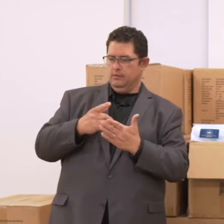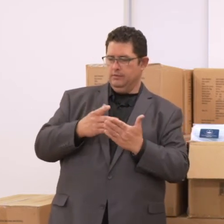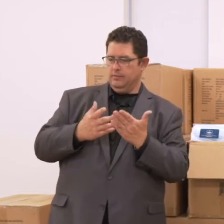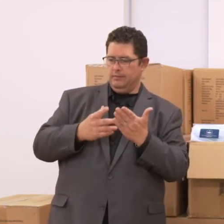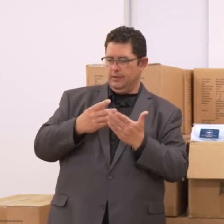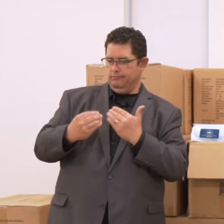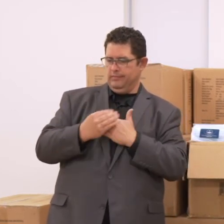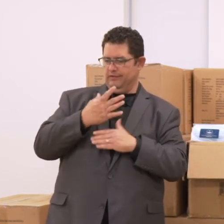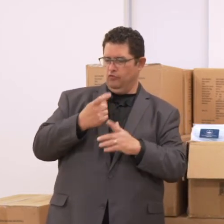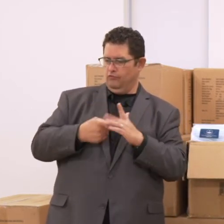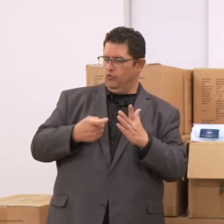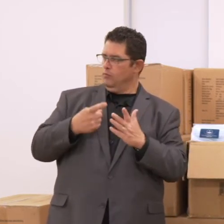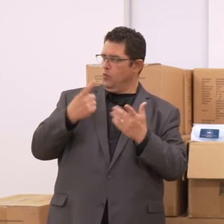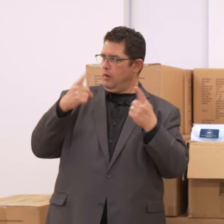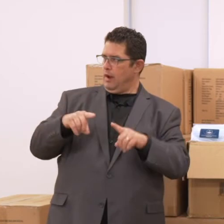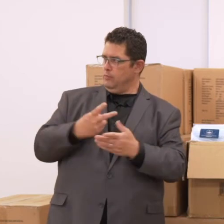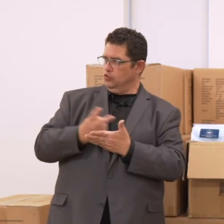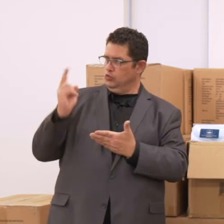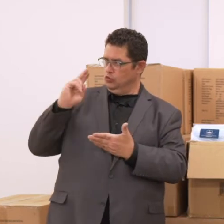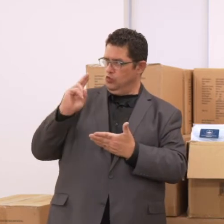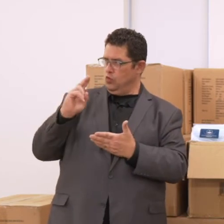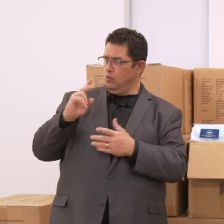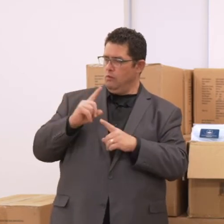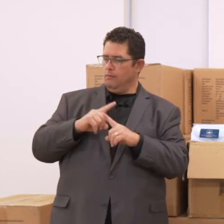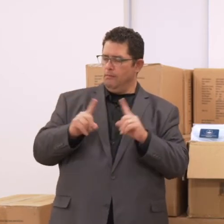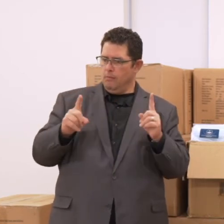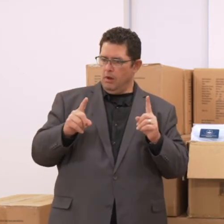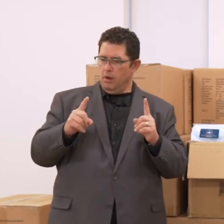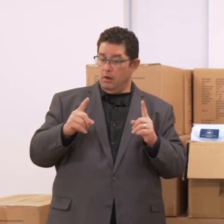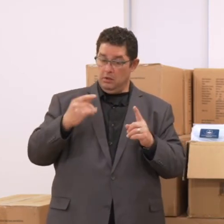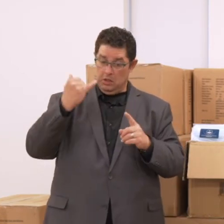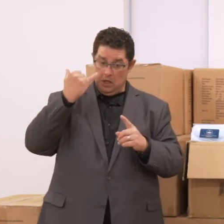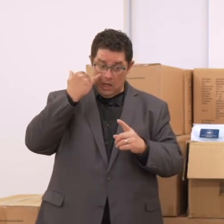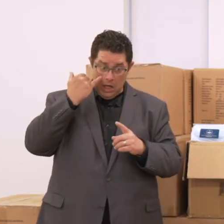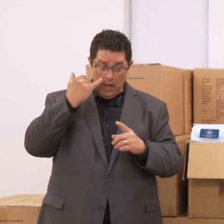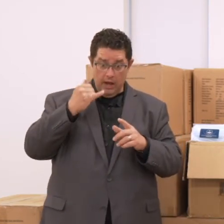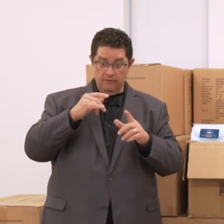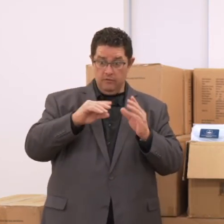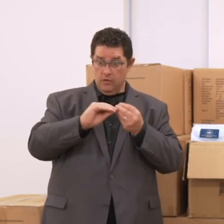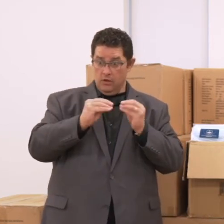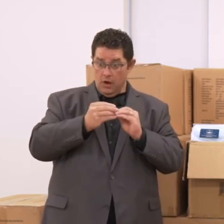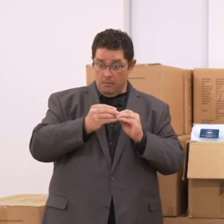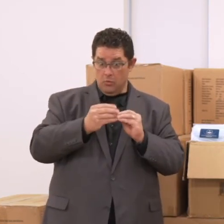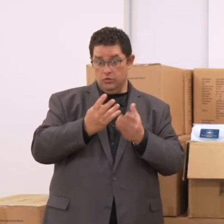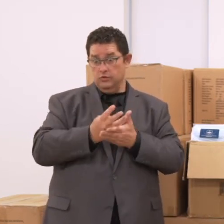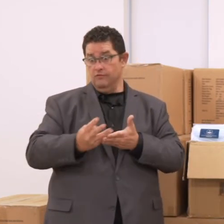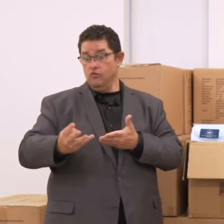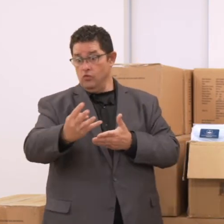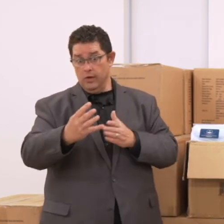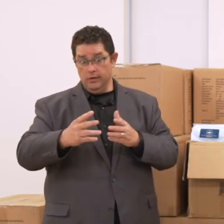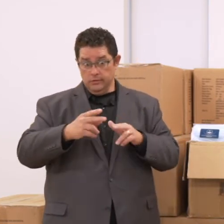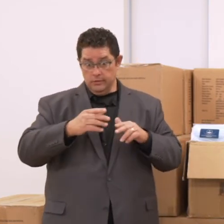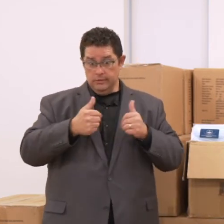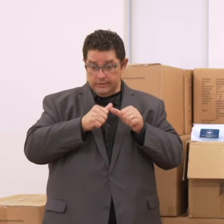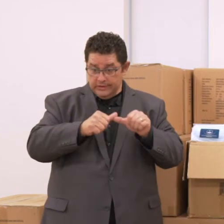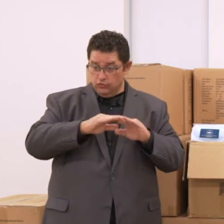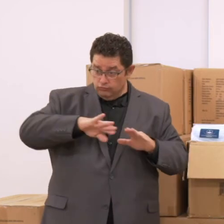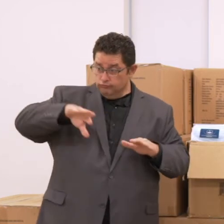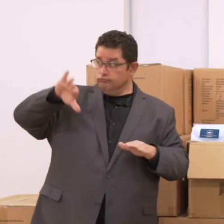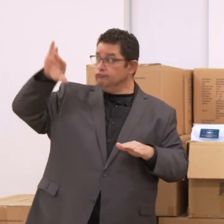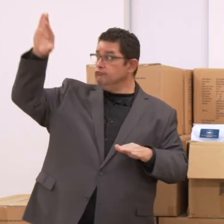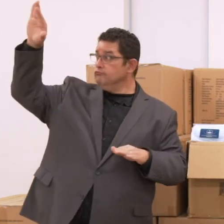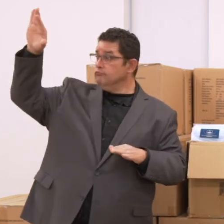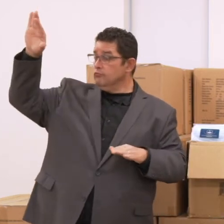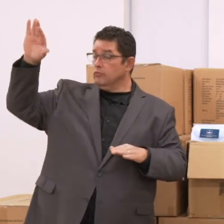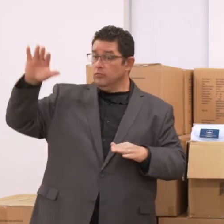4 weeks, do you anticipate, what's the likelihood that we could see even more restrictions if these numbers just continue to climb over the next 4 weeks? I think we've picked the